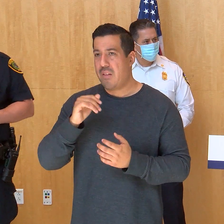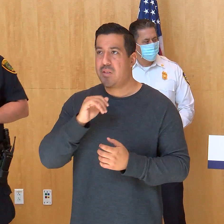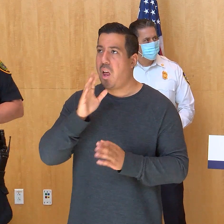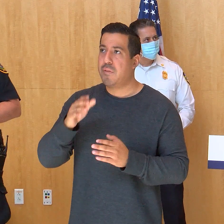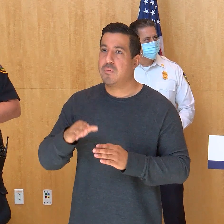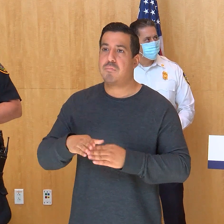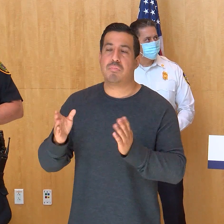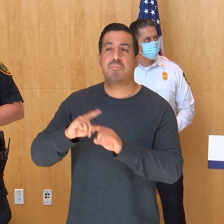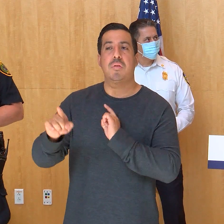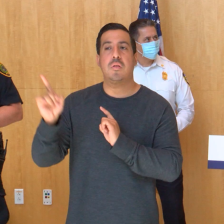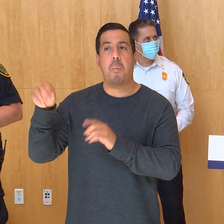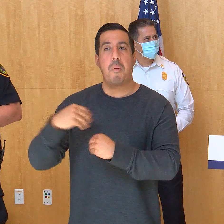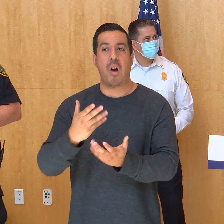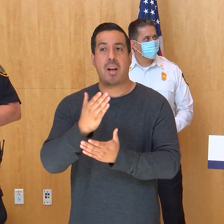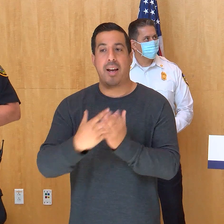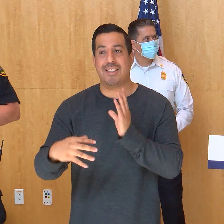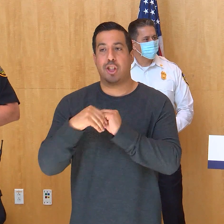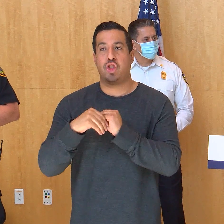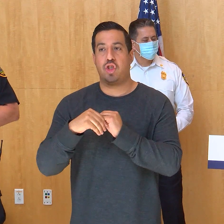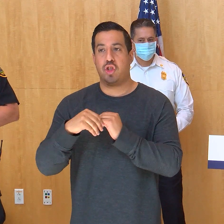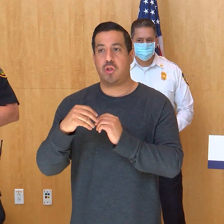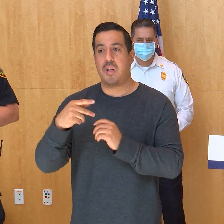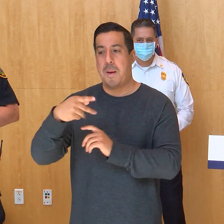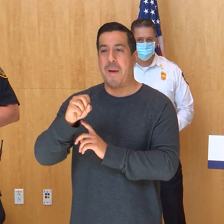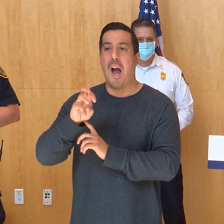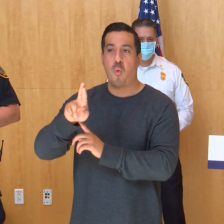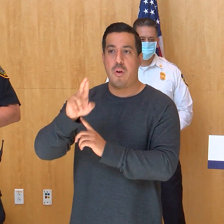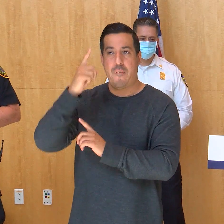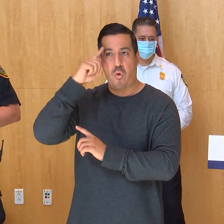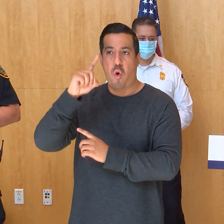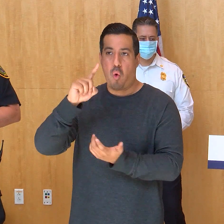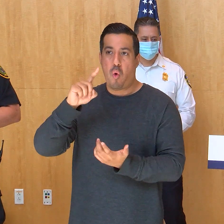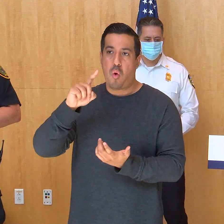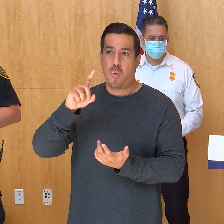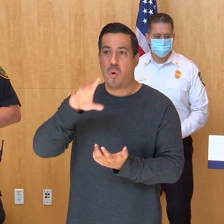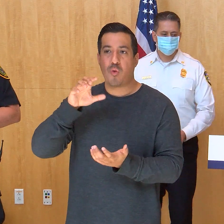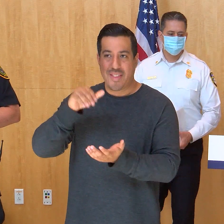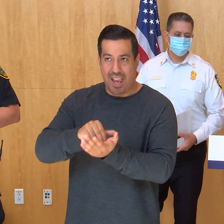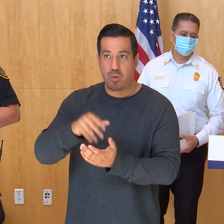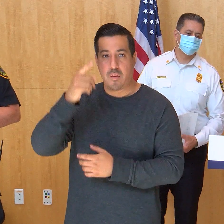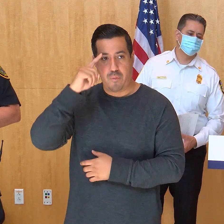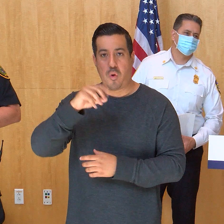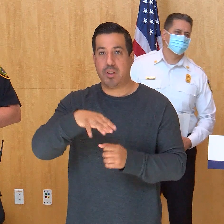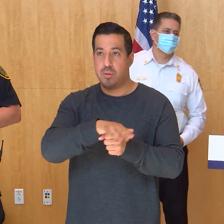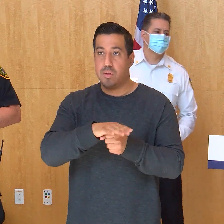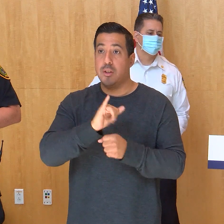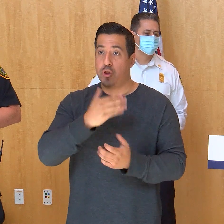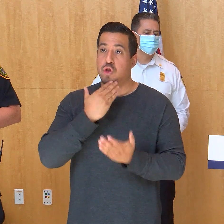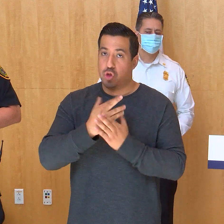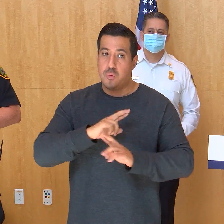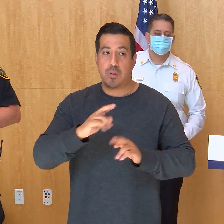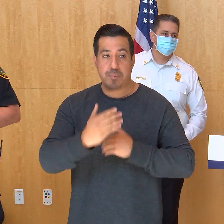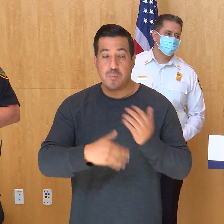provided additional power for about 400,000 in the Houston region. That's a step in the right